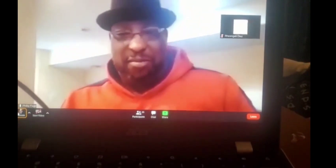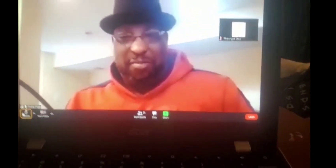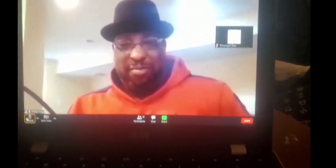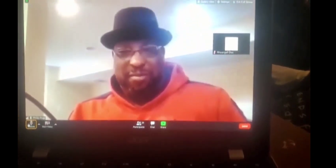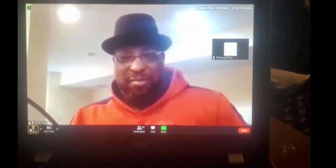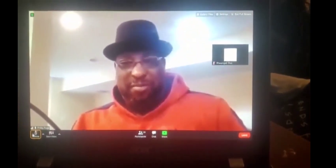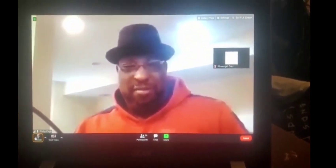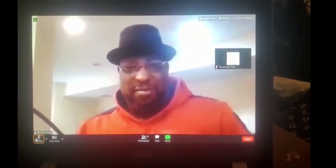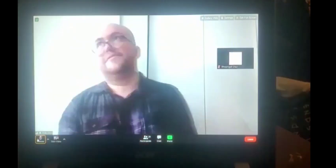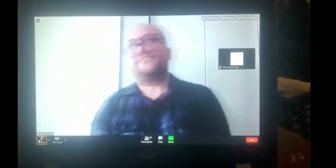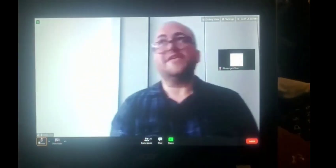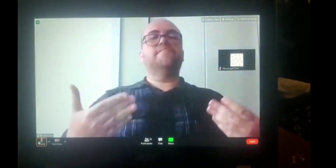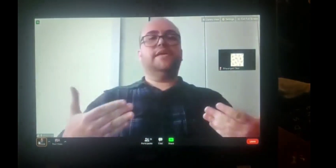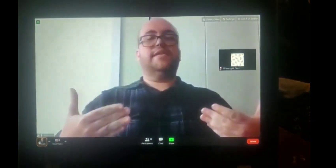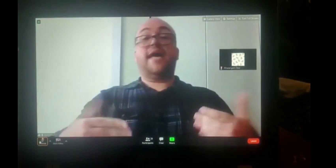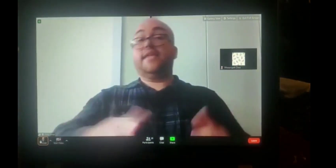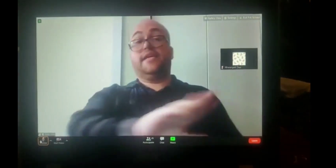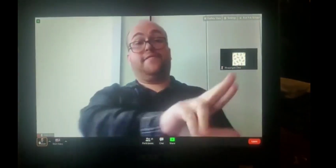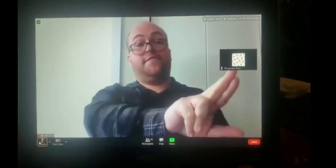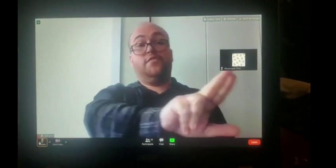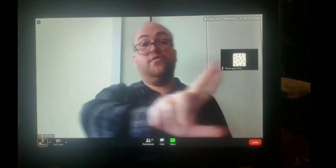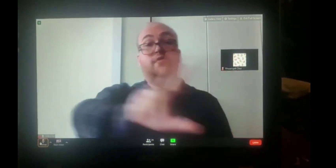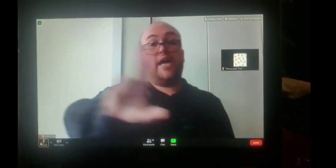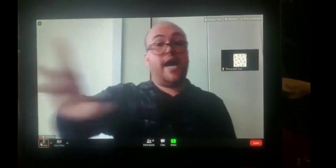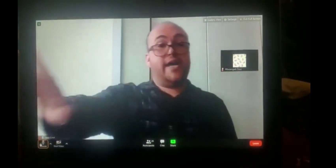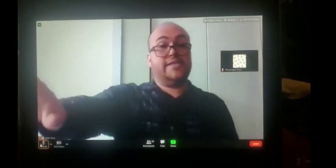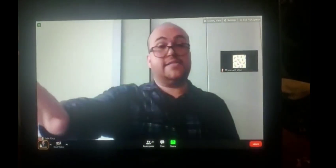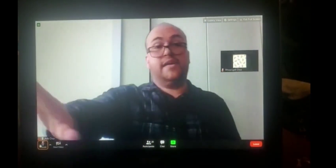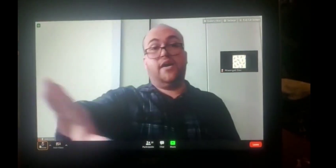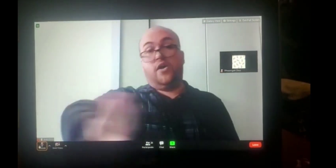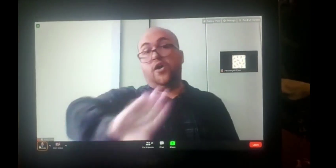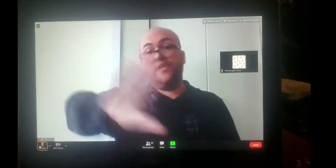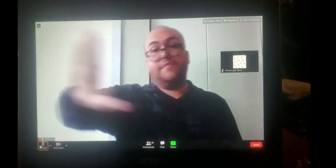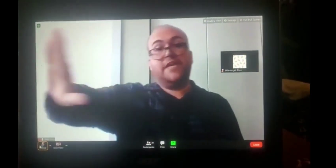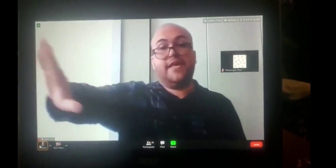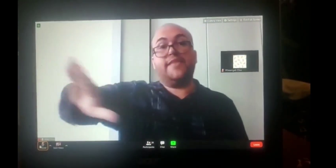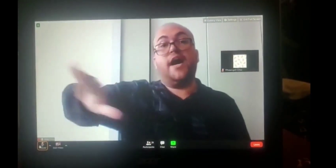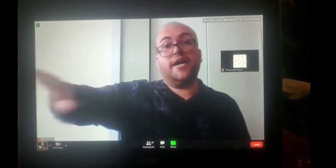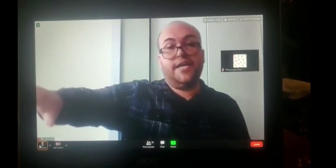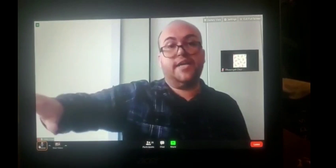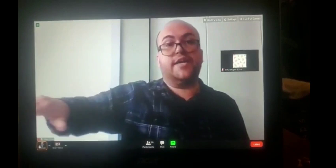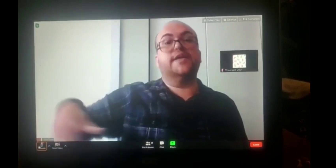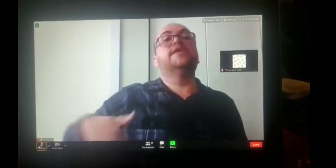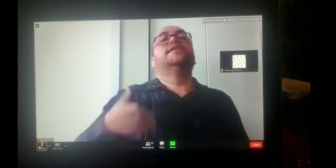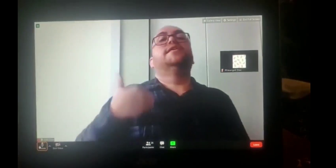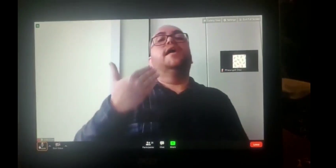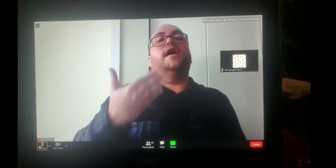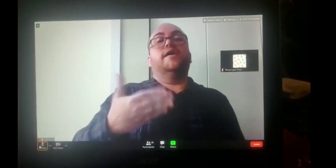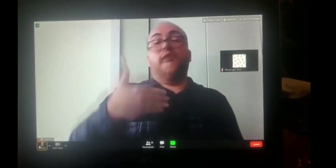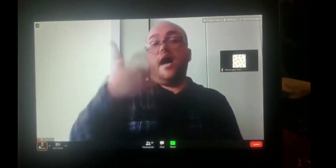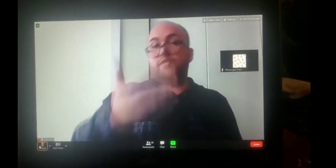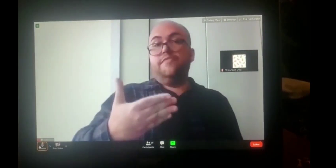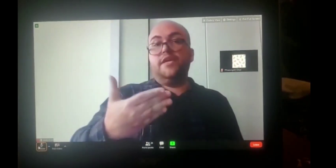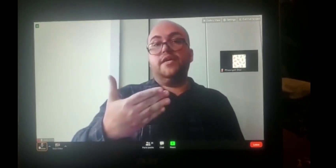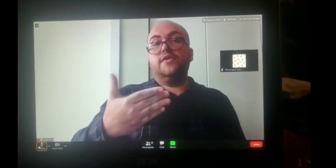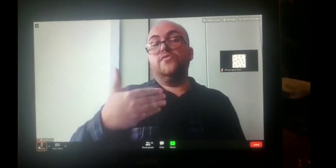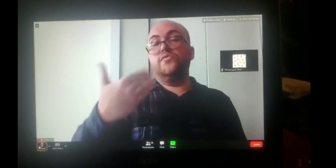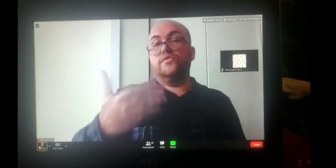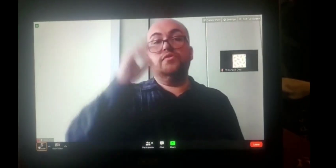i developed something that in you guys uh all the men that are here are with me you want you know